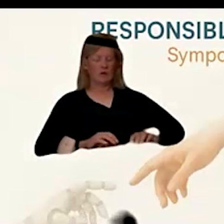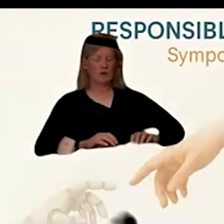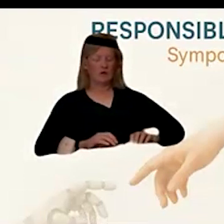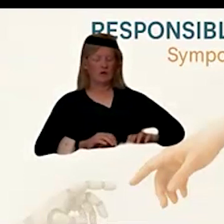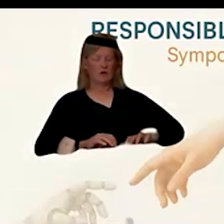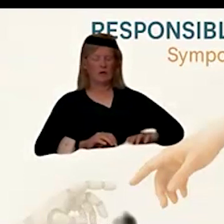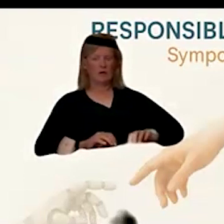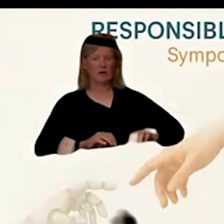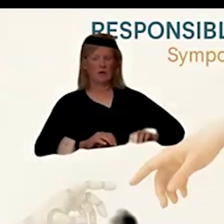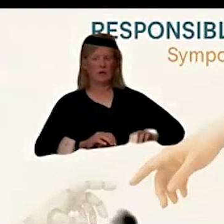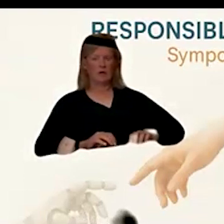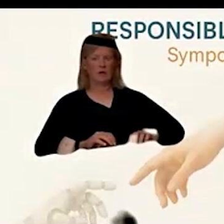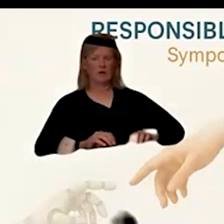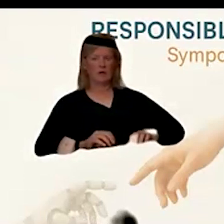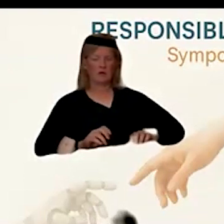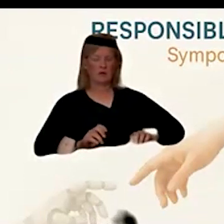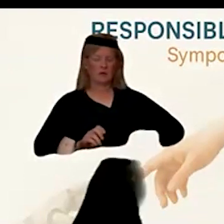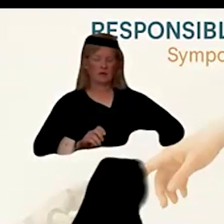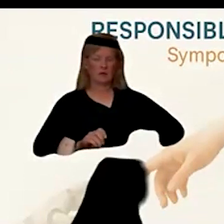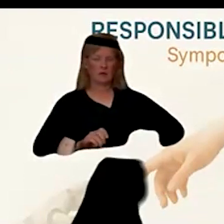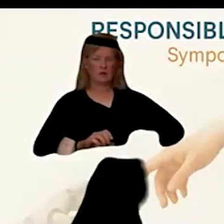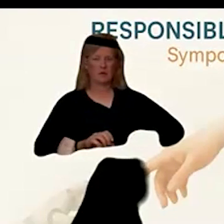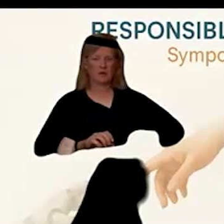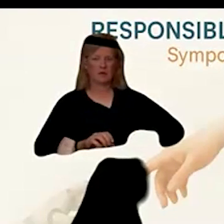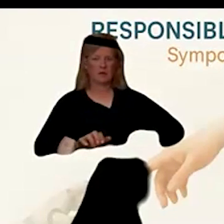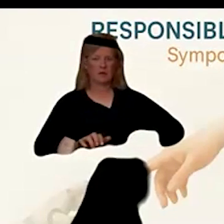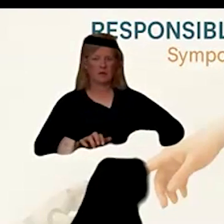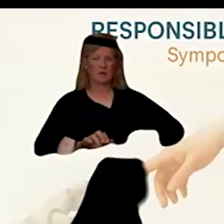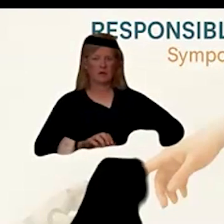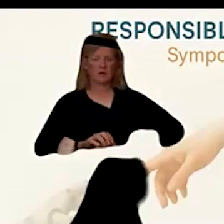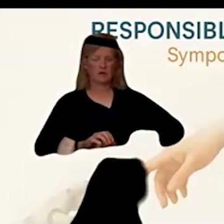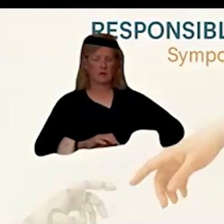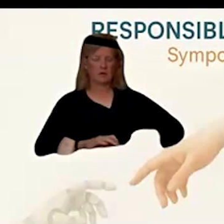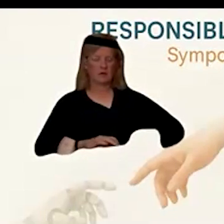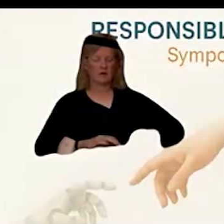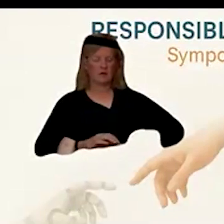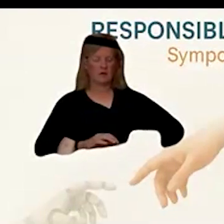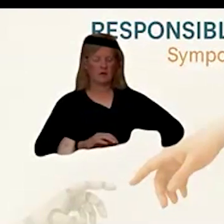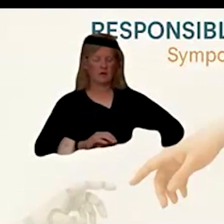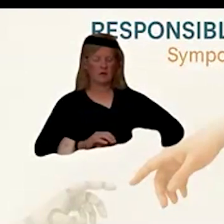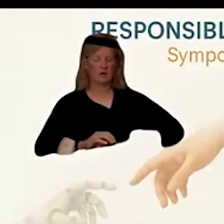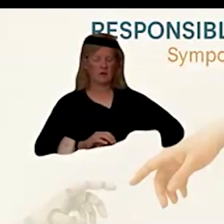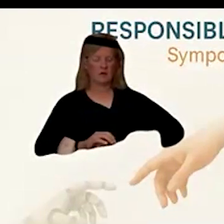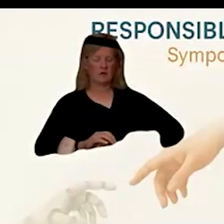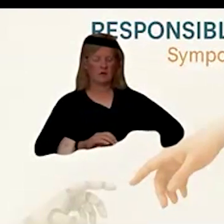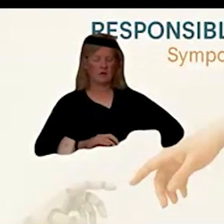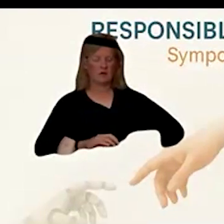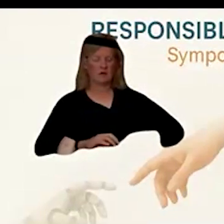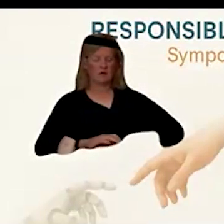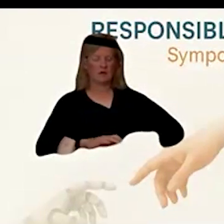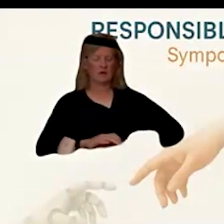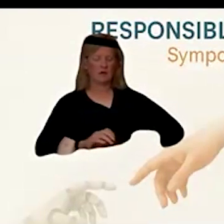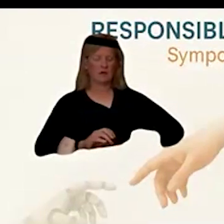were issues that turned out for us that labor issues, which are raised by quite a lot of interesting groups in relation to generative AI, right? Both